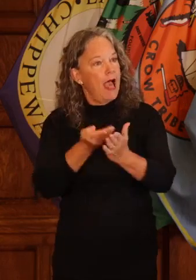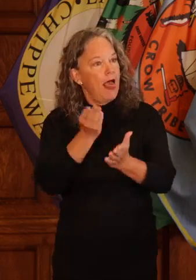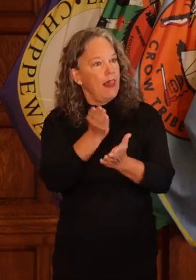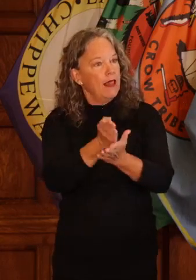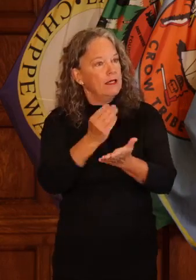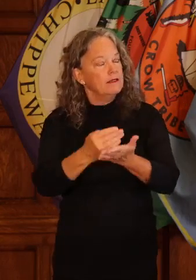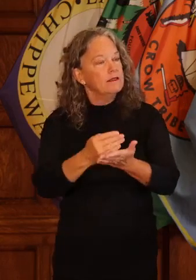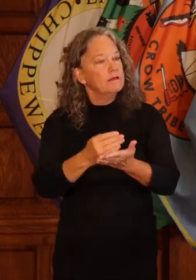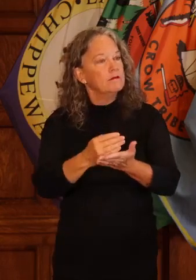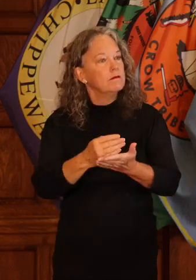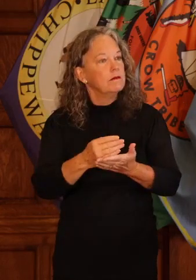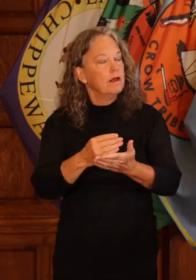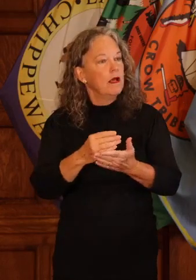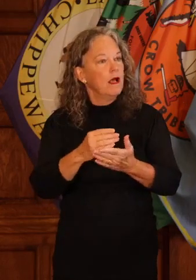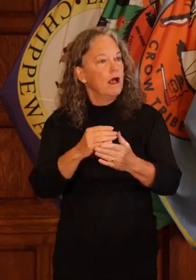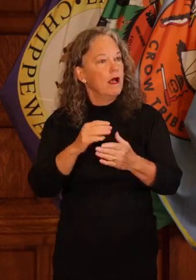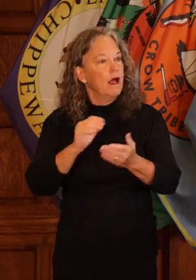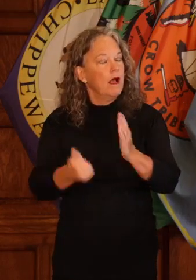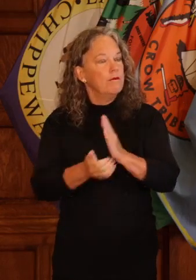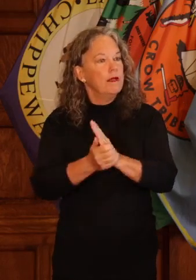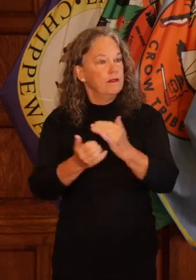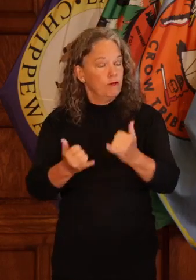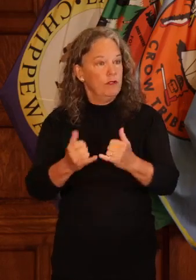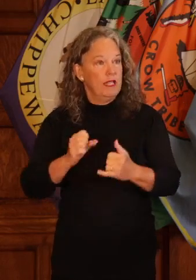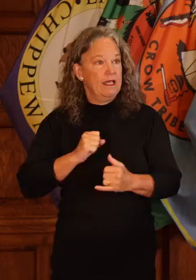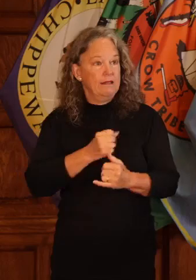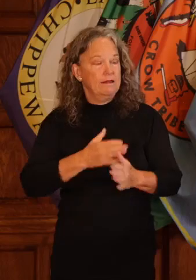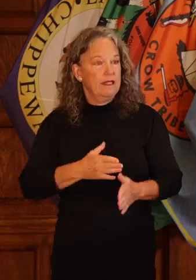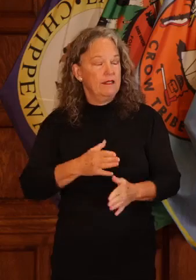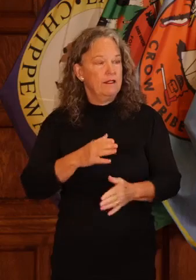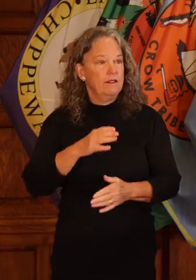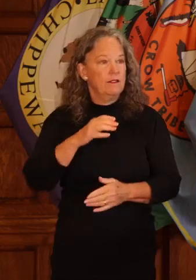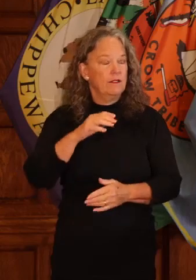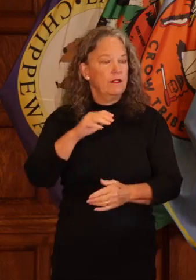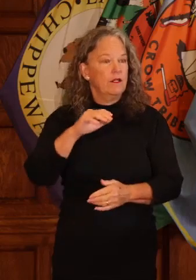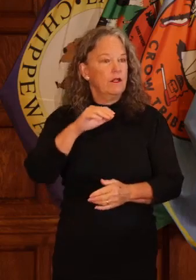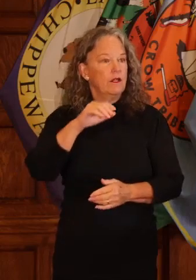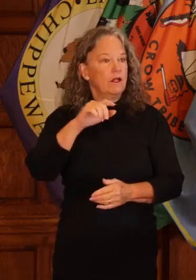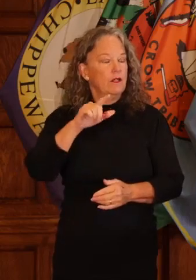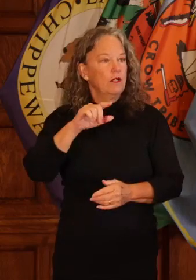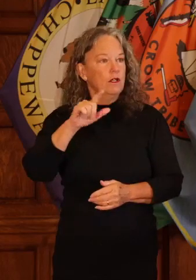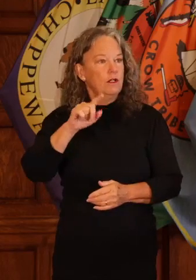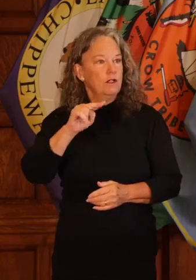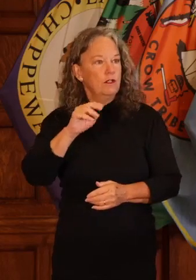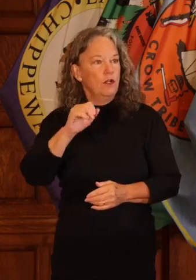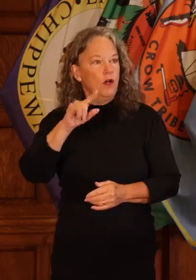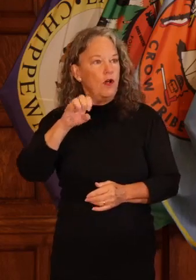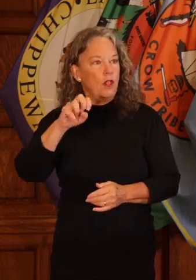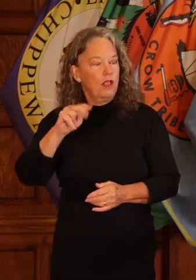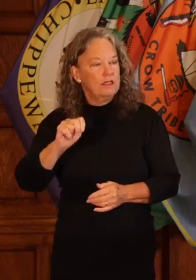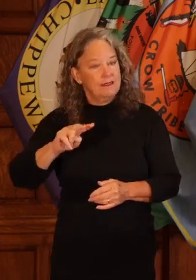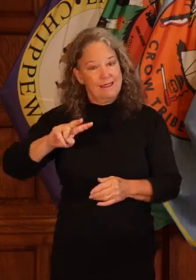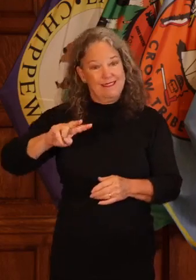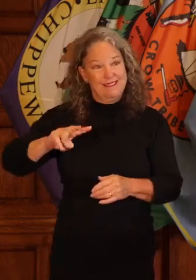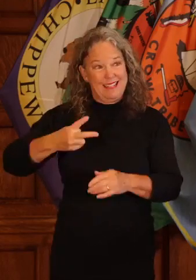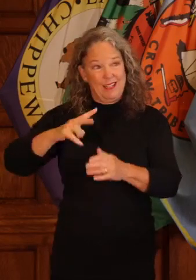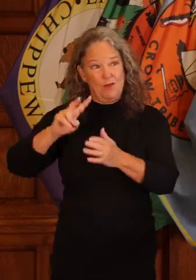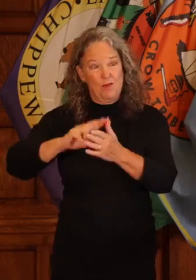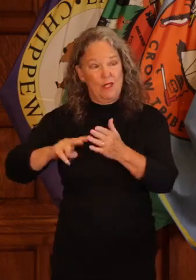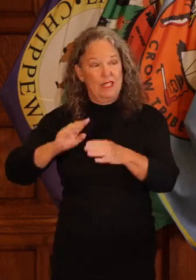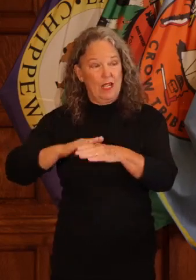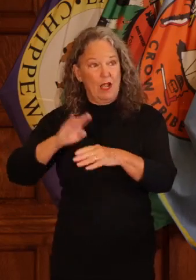amendment. Today, Senator Nolan's SJ4, I think it is on the floor for second reading. And I think